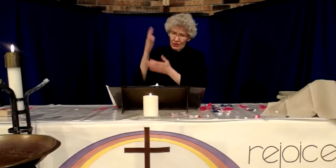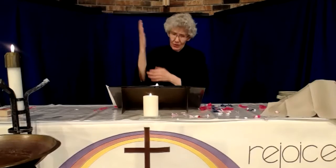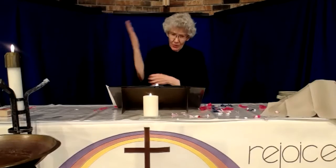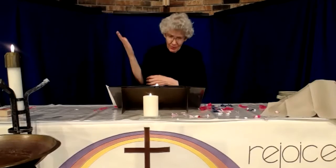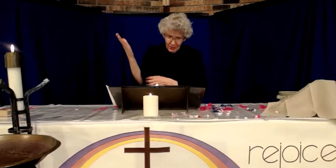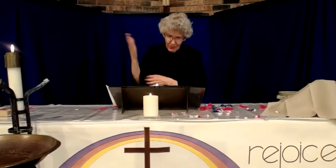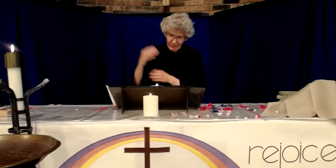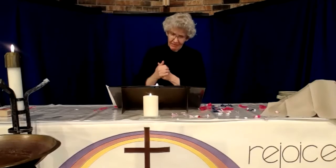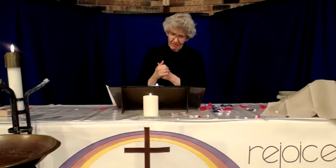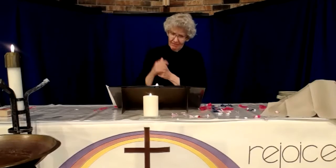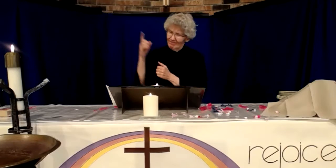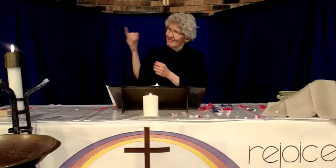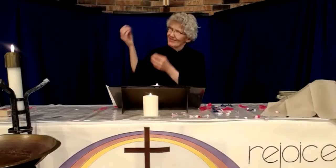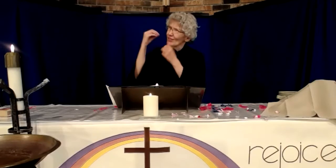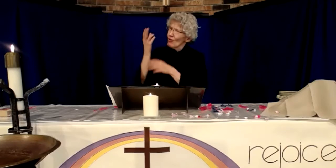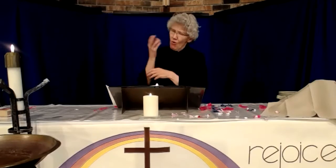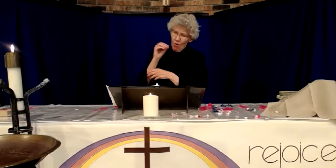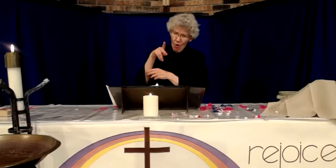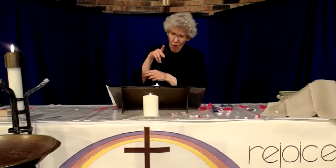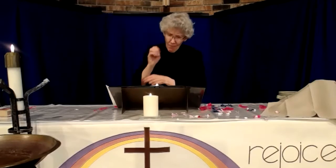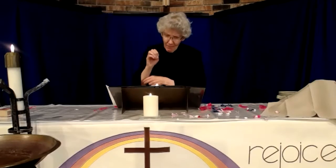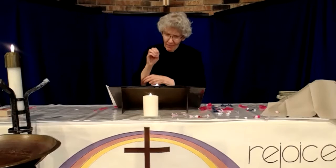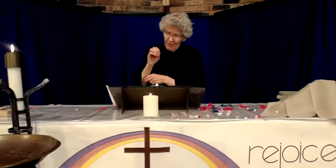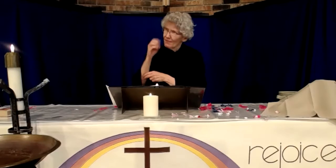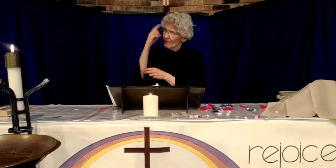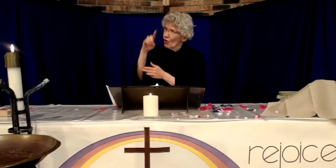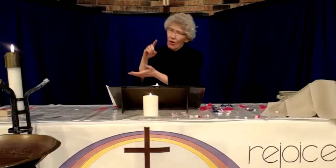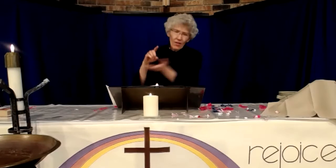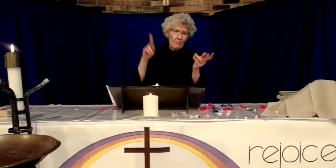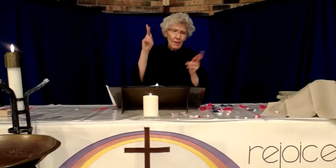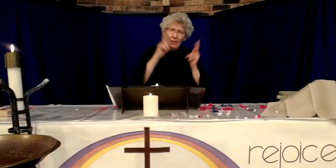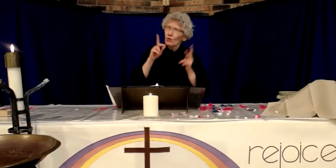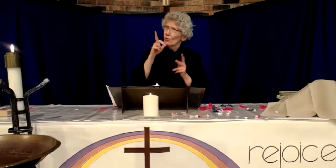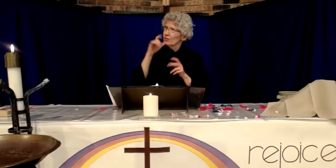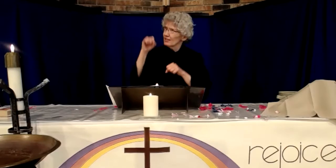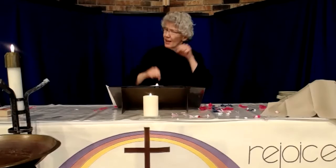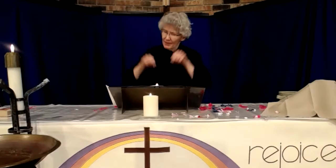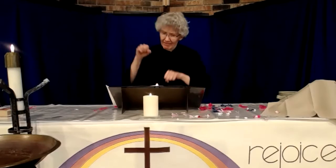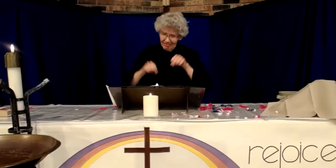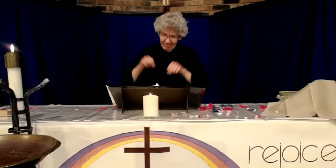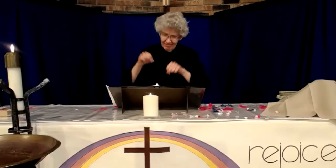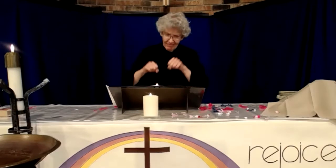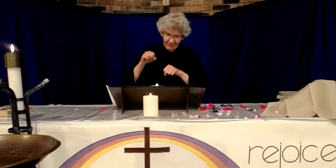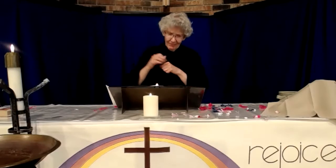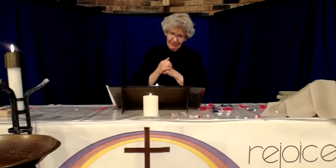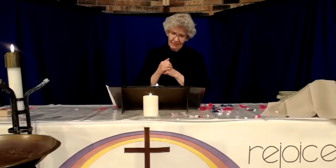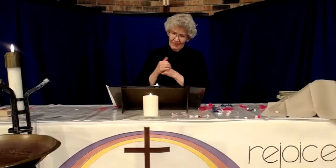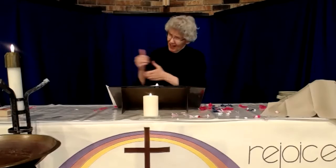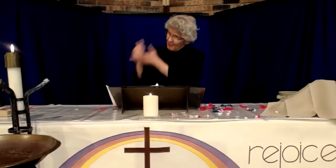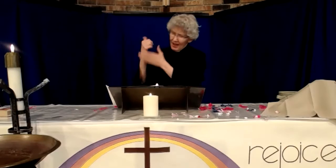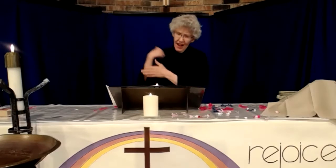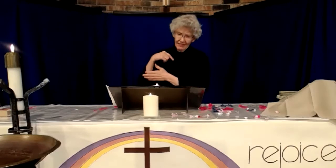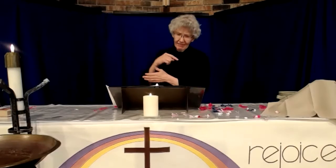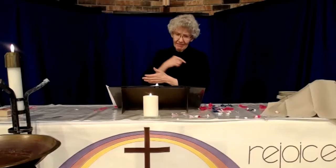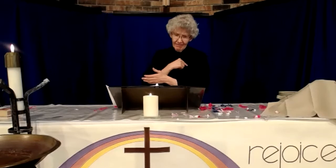You are the strength of those who believe. You are the hope of those who doubt.